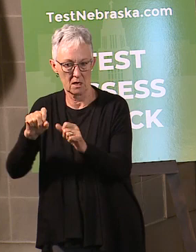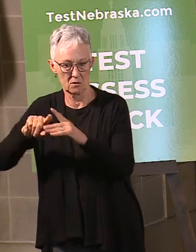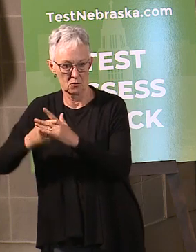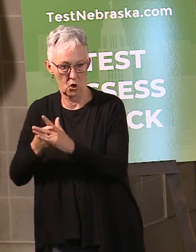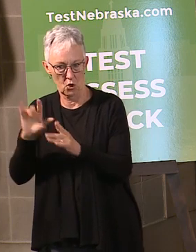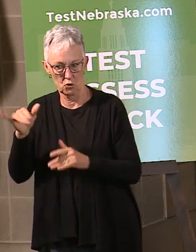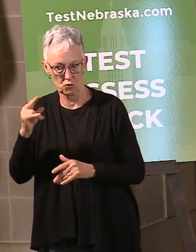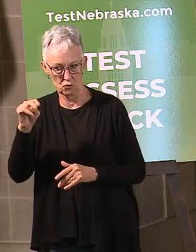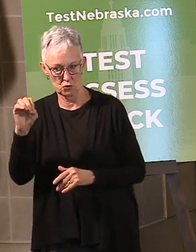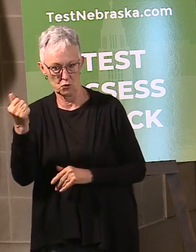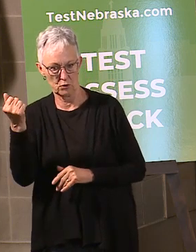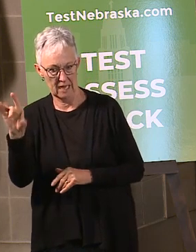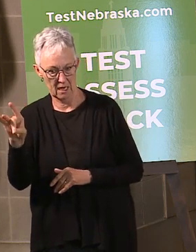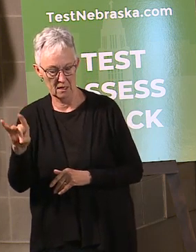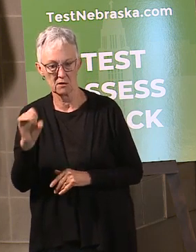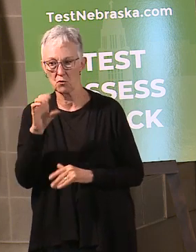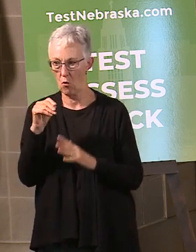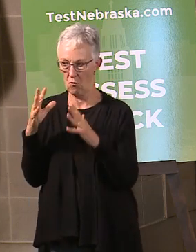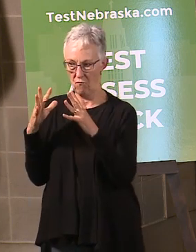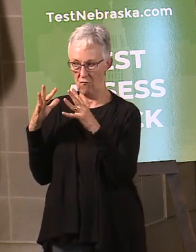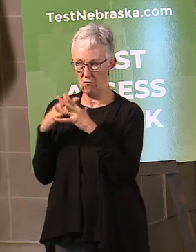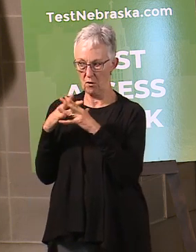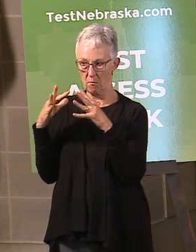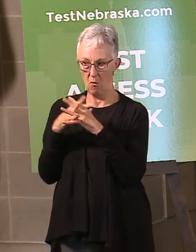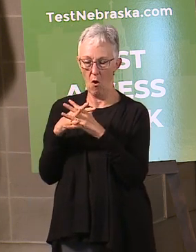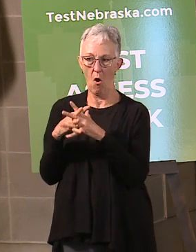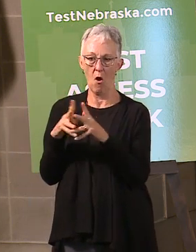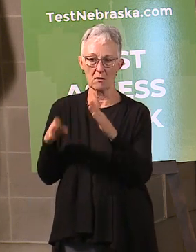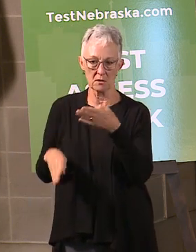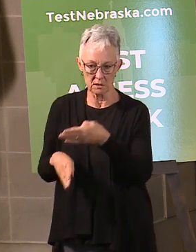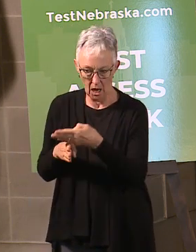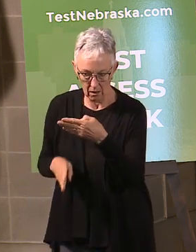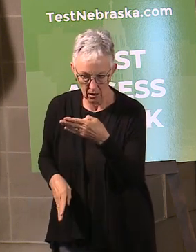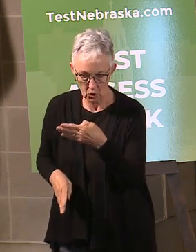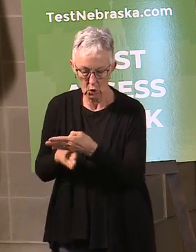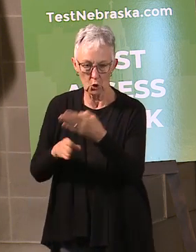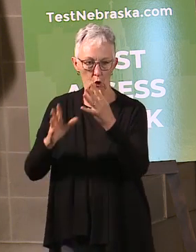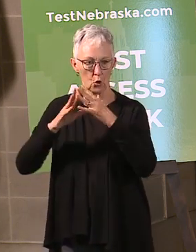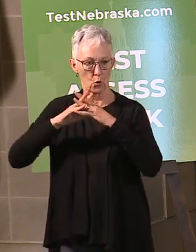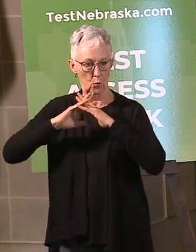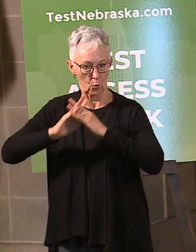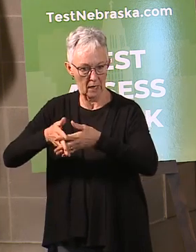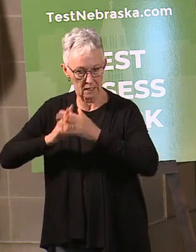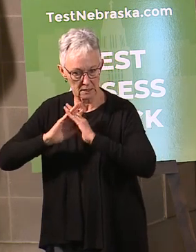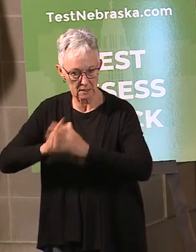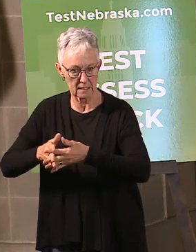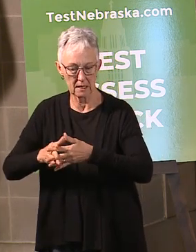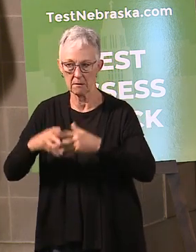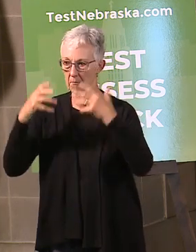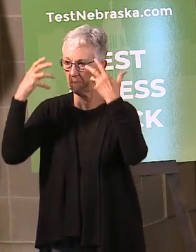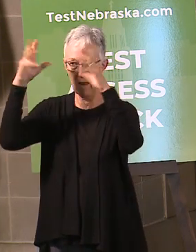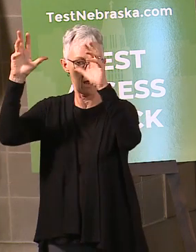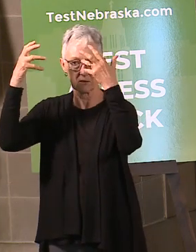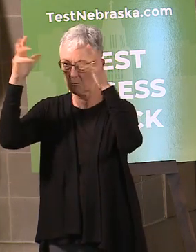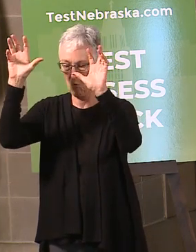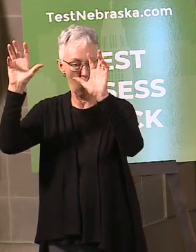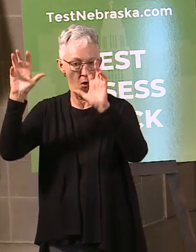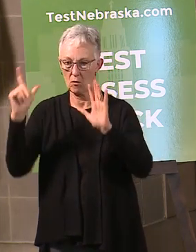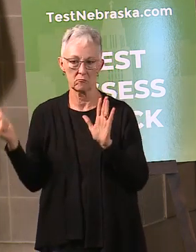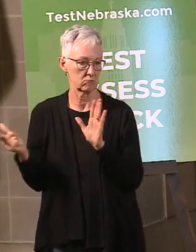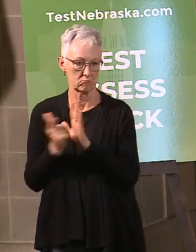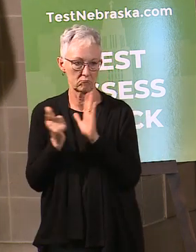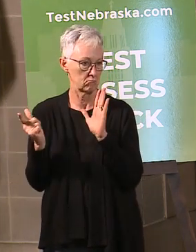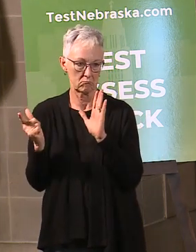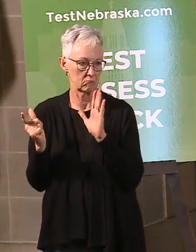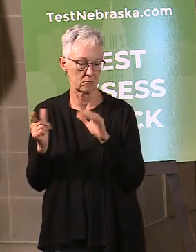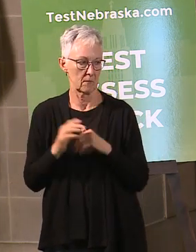Contact sports, again, football, tackle football, soccer, wrestling, basketball, those will continue to remain